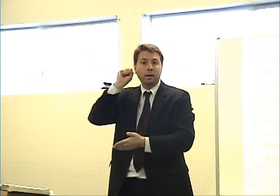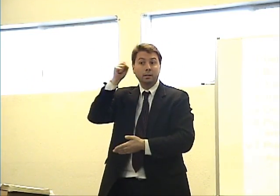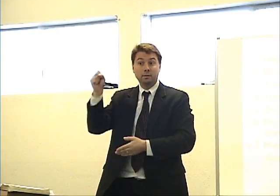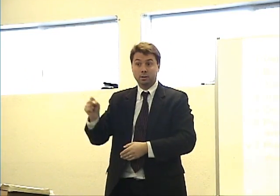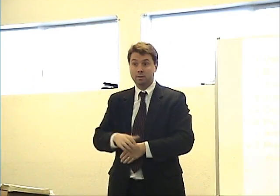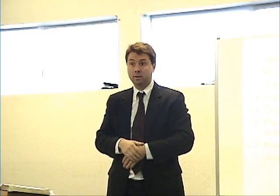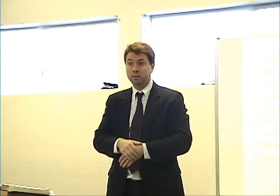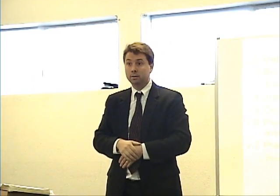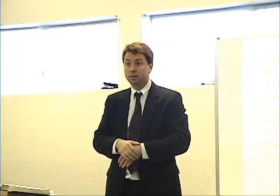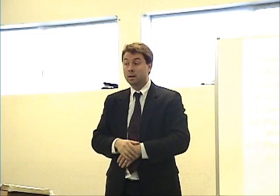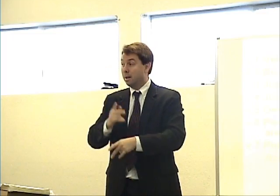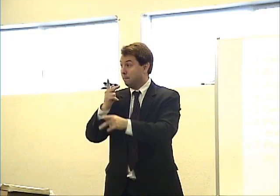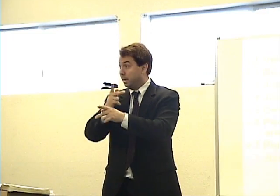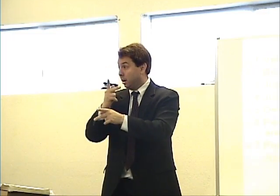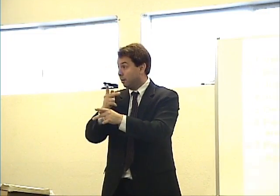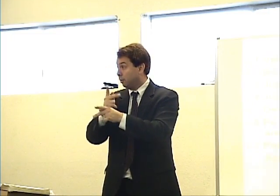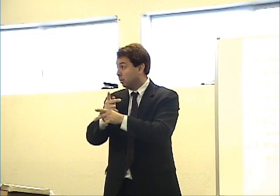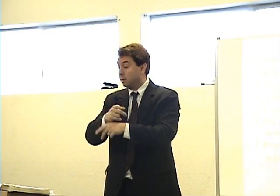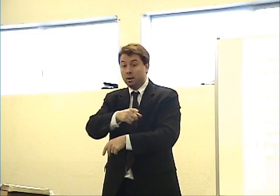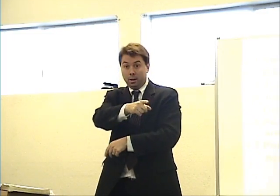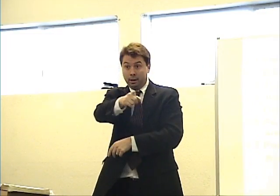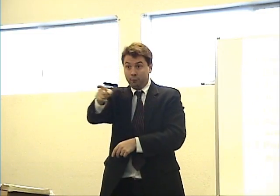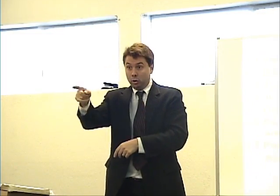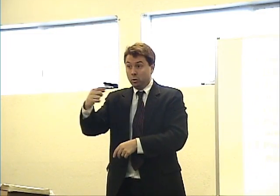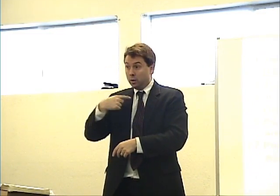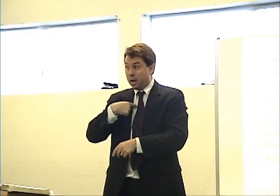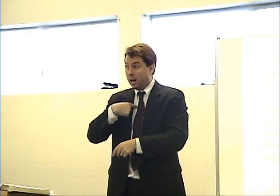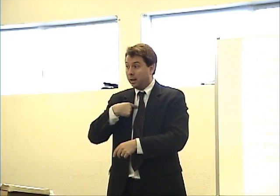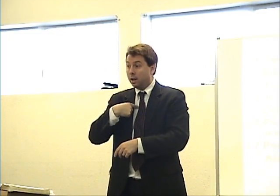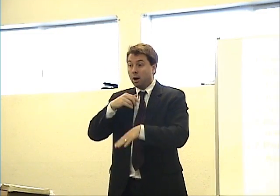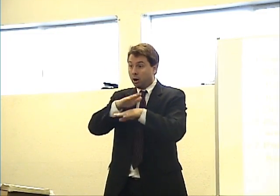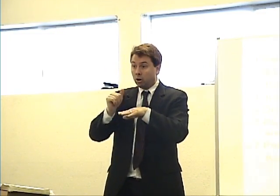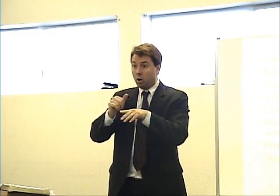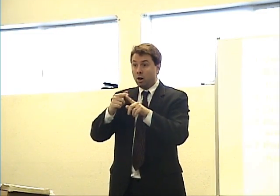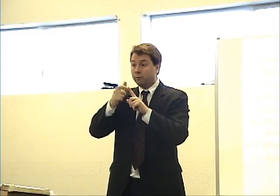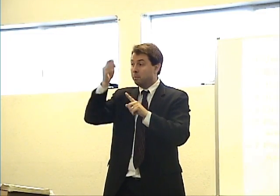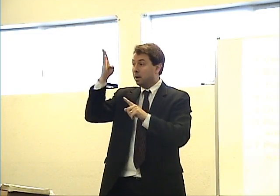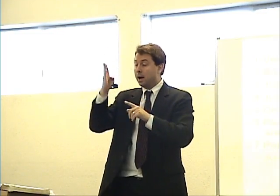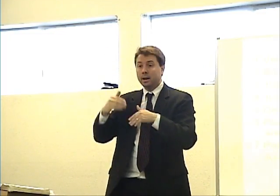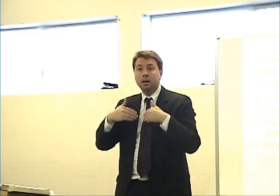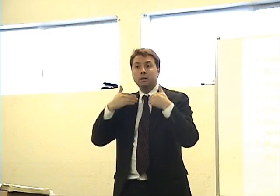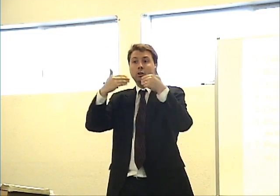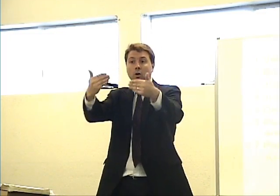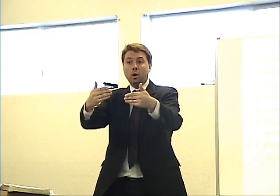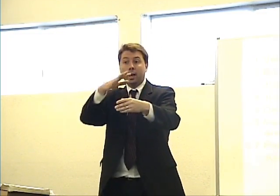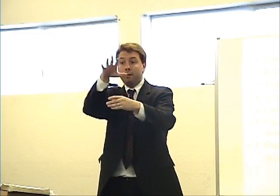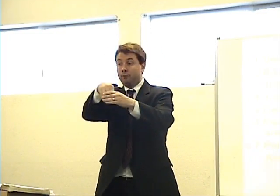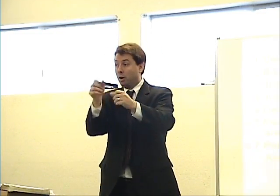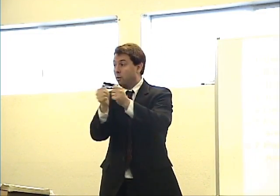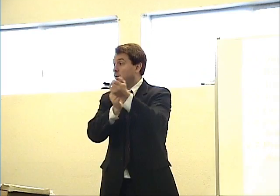of silver. Be careful. If you and I are called from God, go ahead and walk with